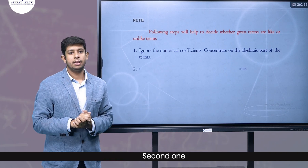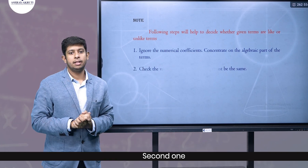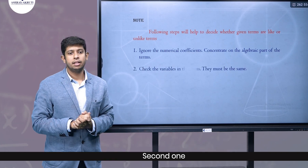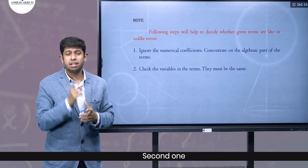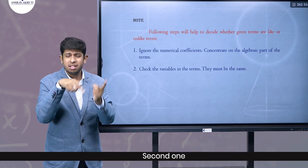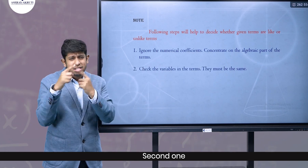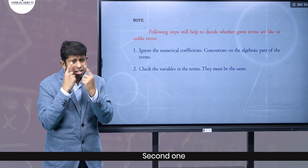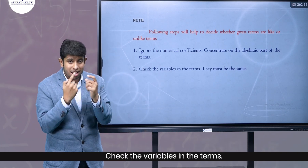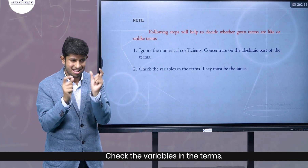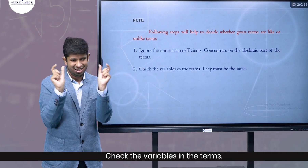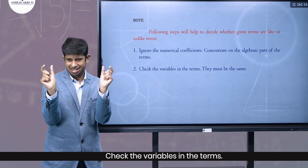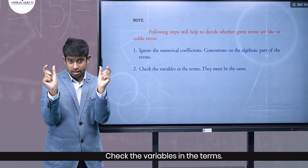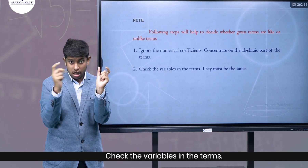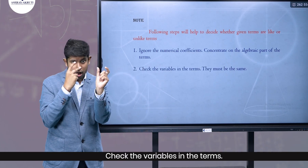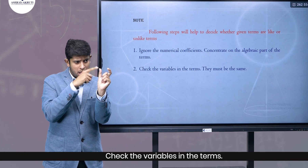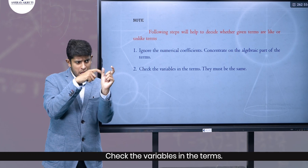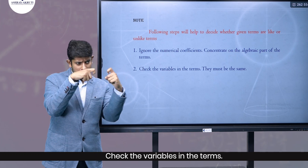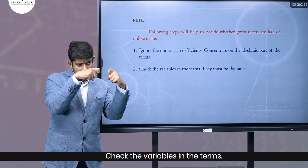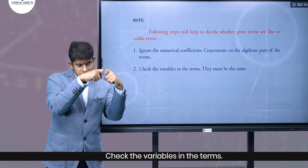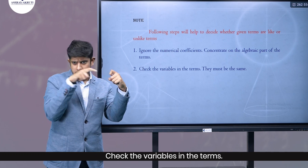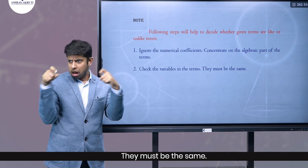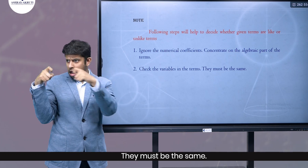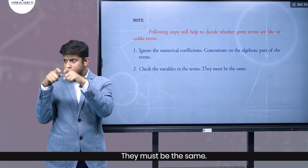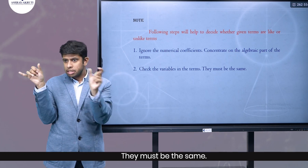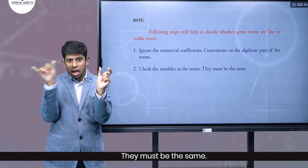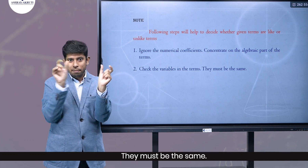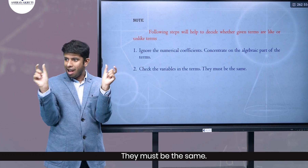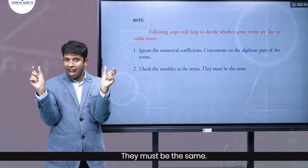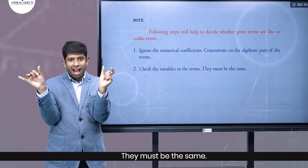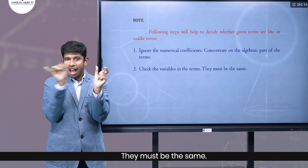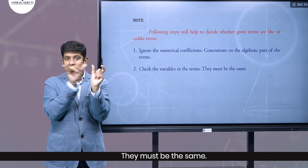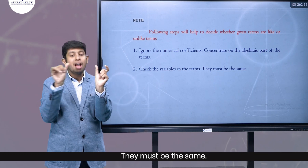Second one, check the variables in the terms. They must be the same.